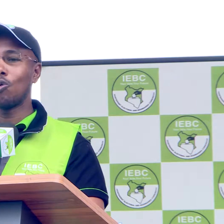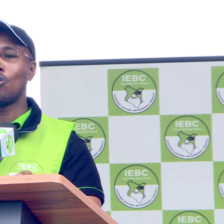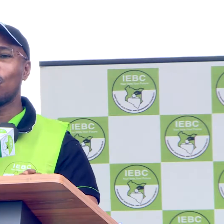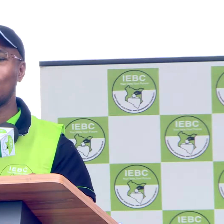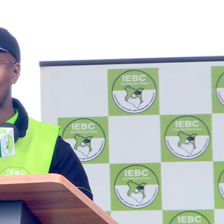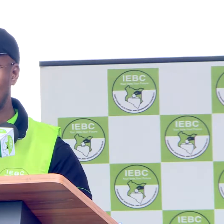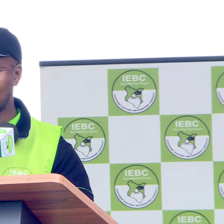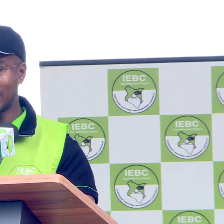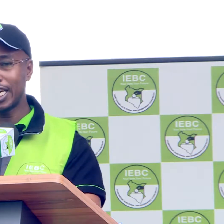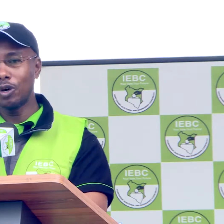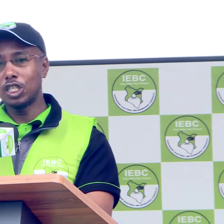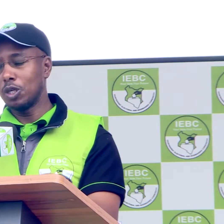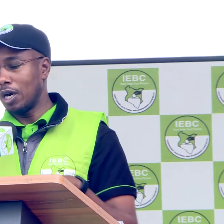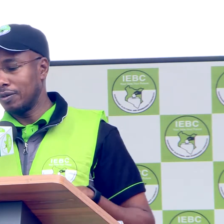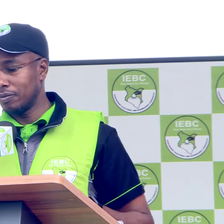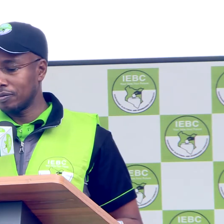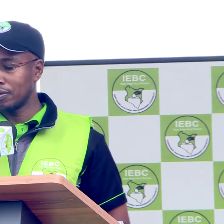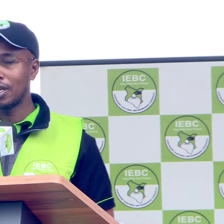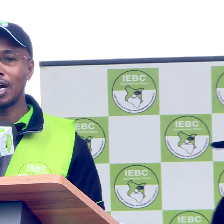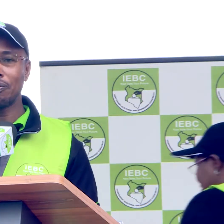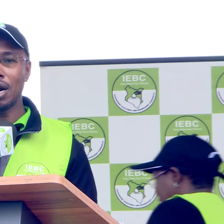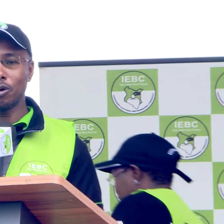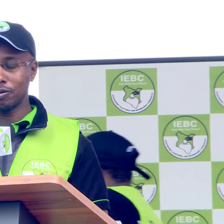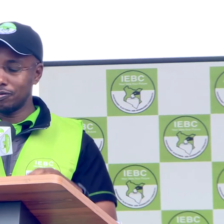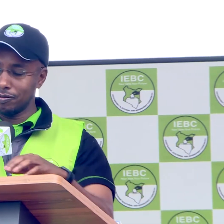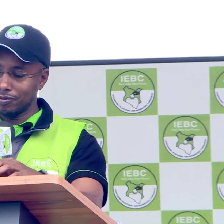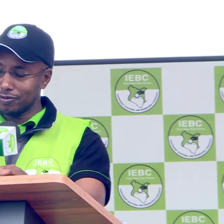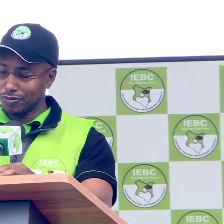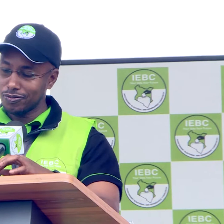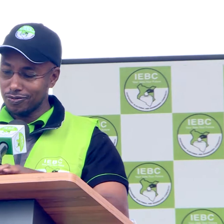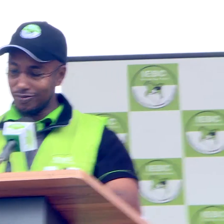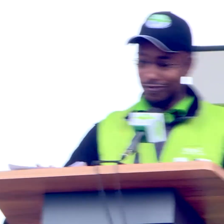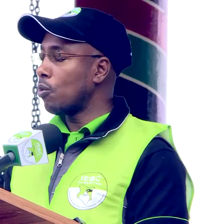washikadau na wageni waheshimiwa. Hamjambo.